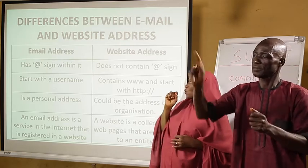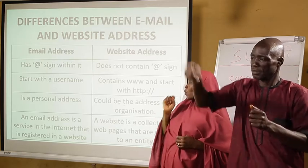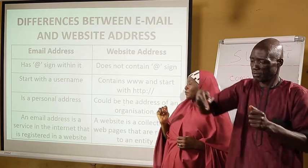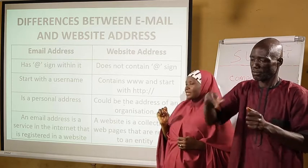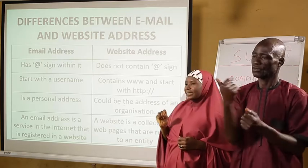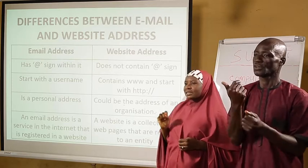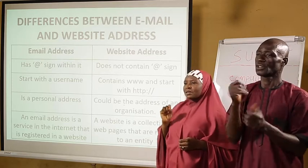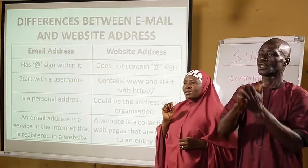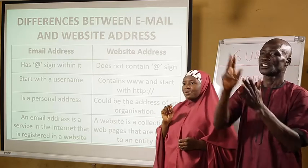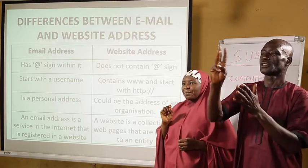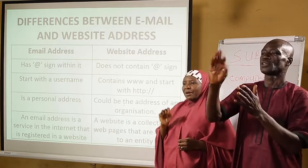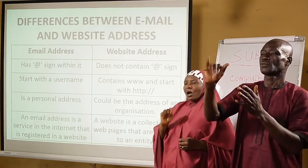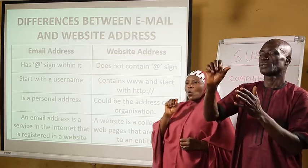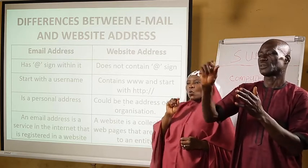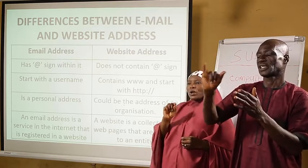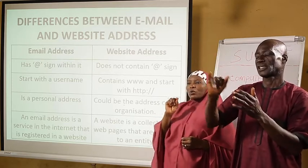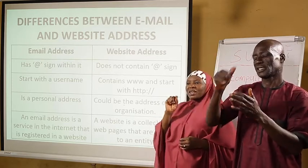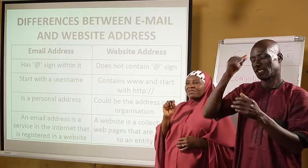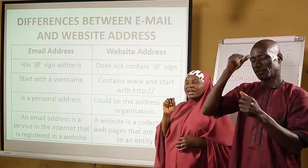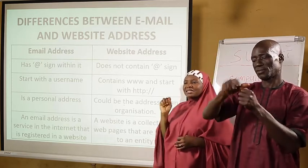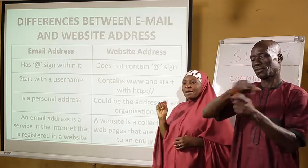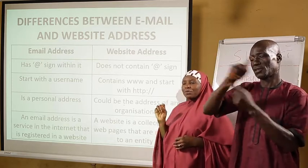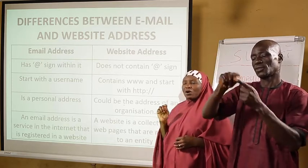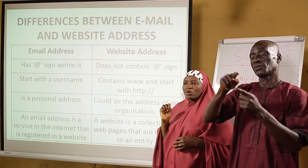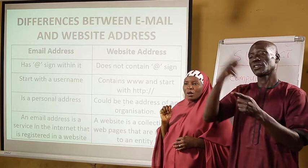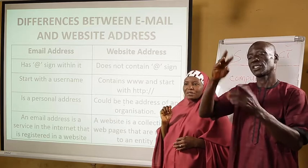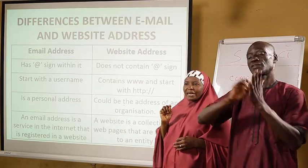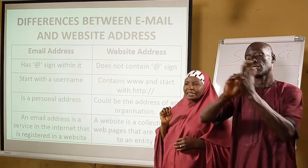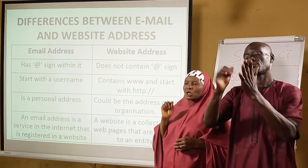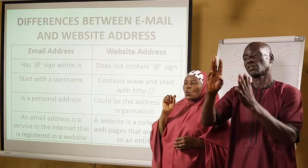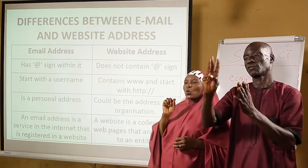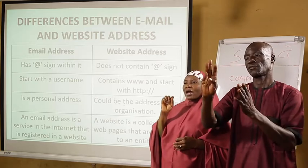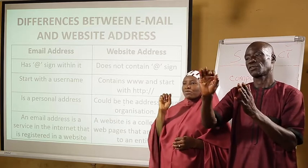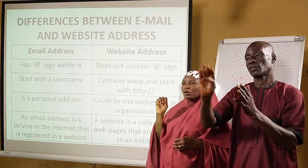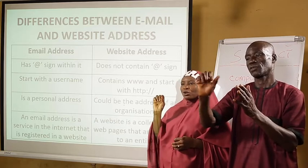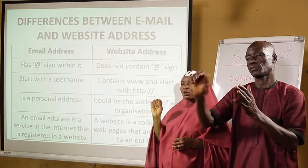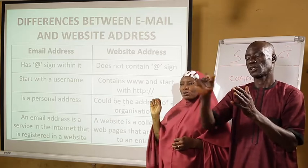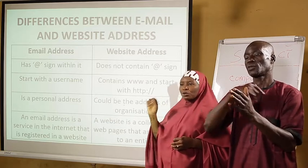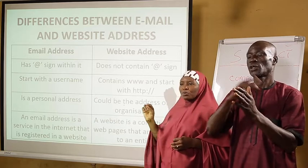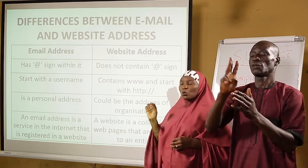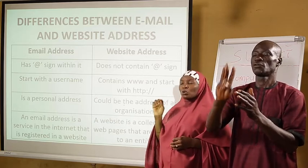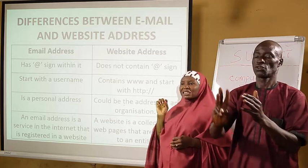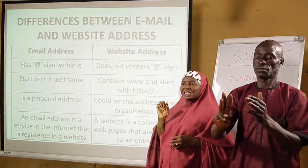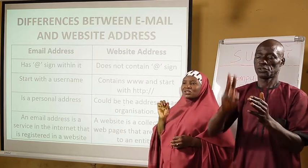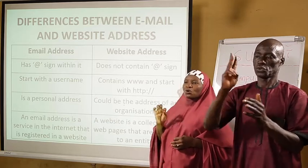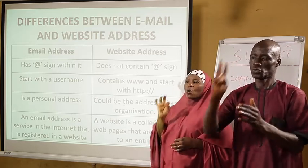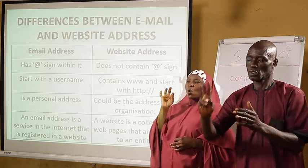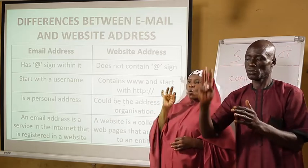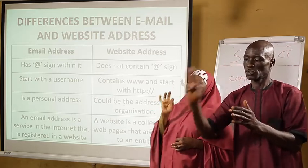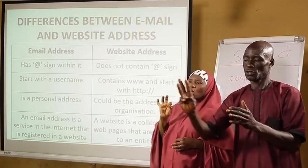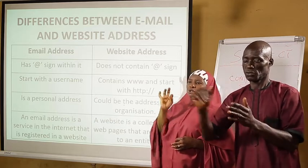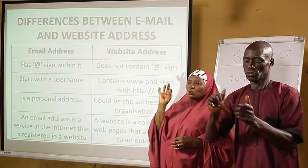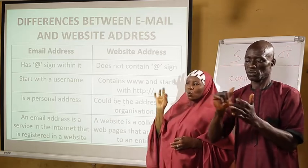That's the website. Remember, when we give example of a website, we have www, which stands